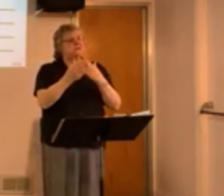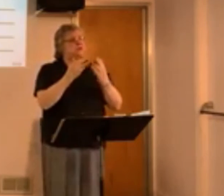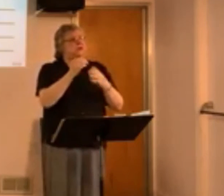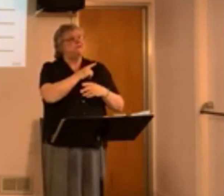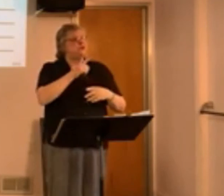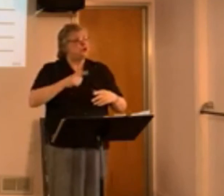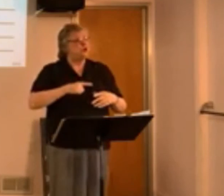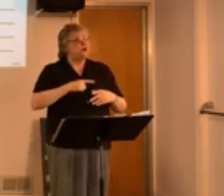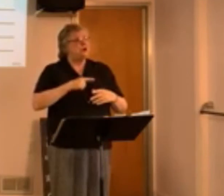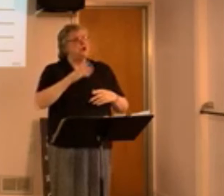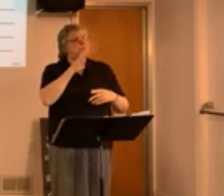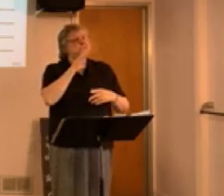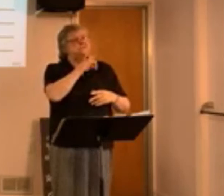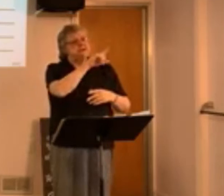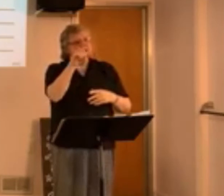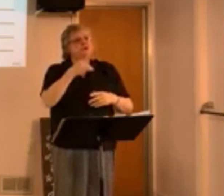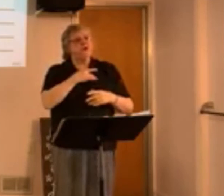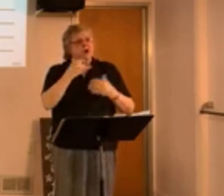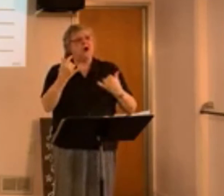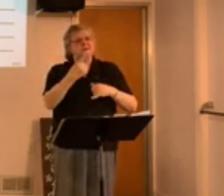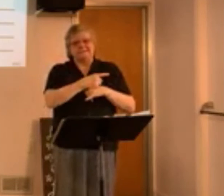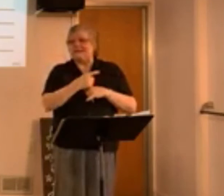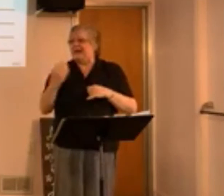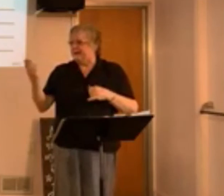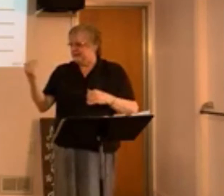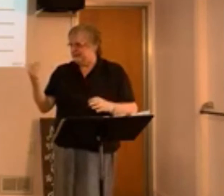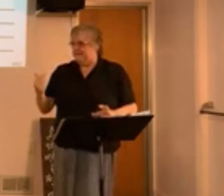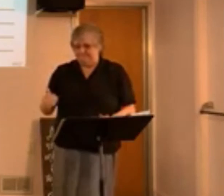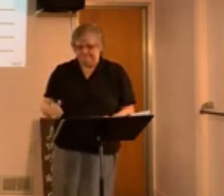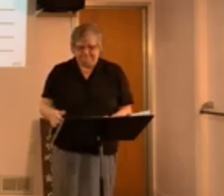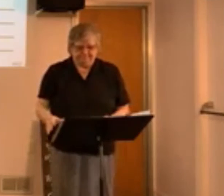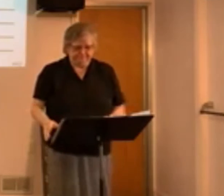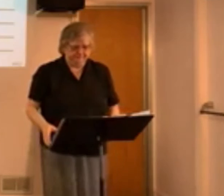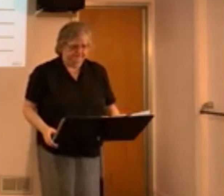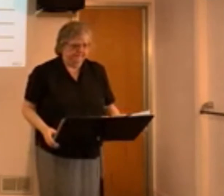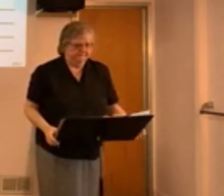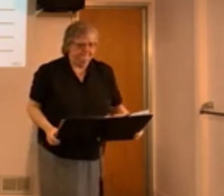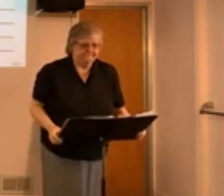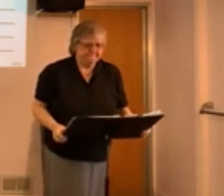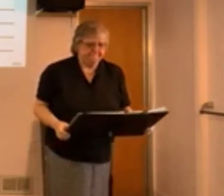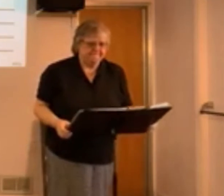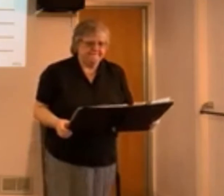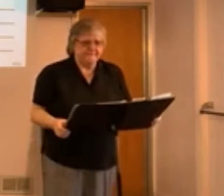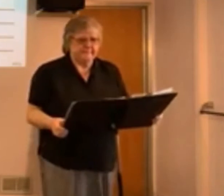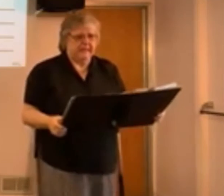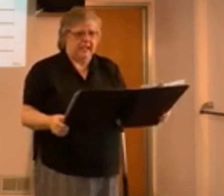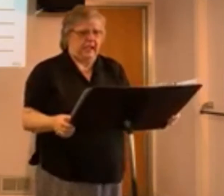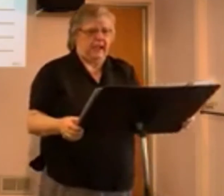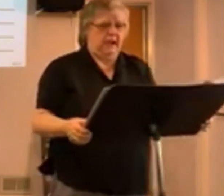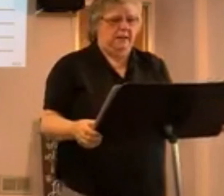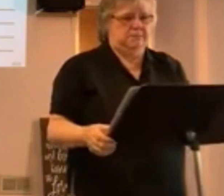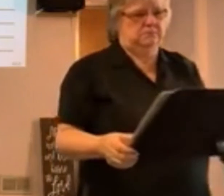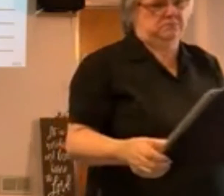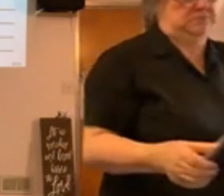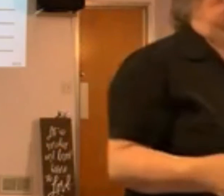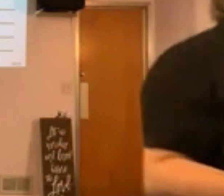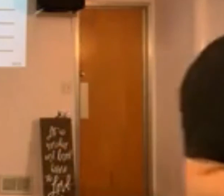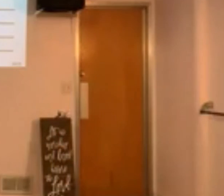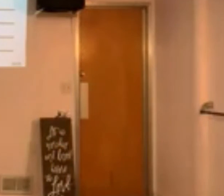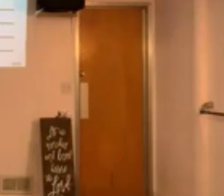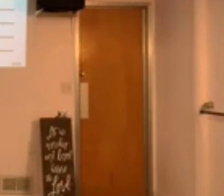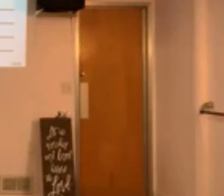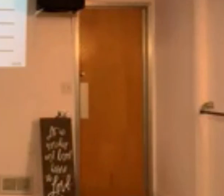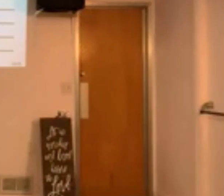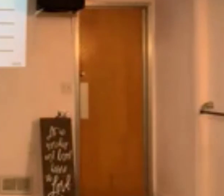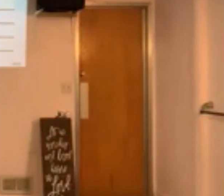the Lord is speaking to your heart. So if the fighting choir would come this morning, let's use this time to respond to the